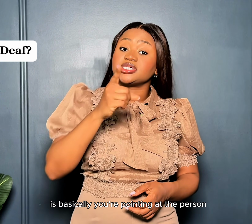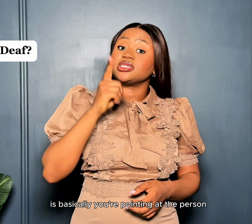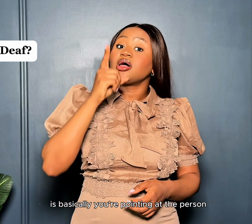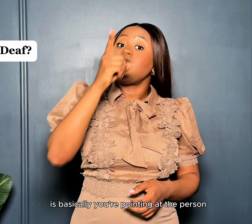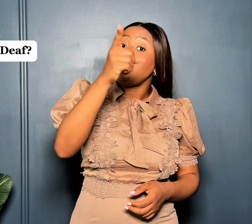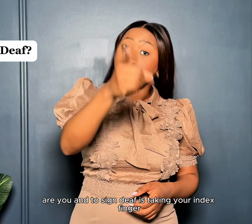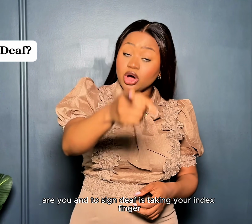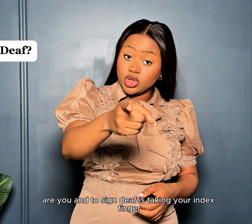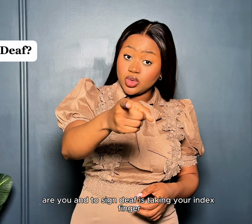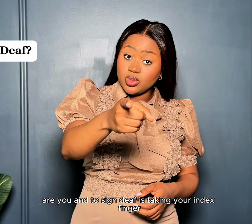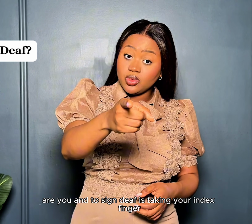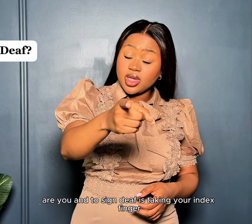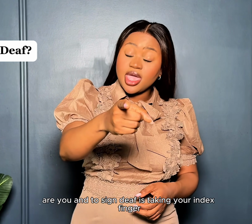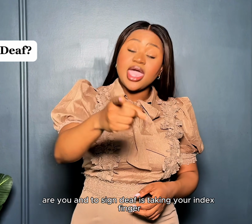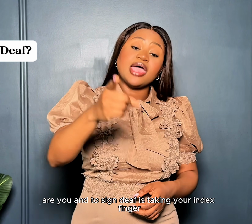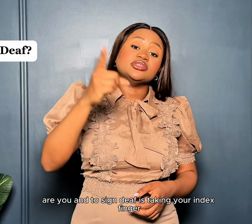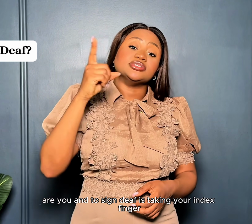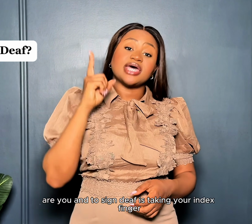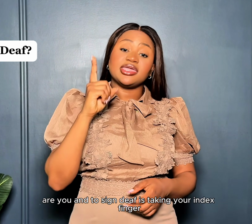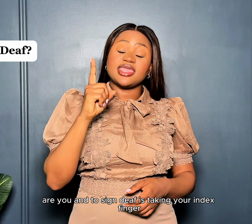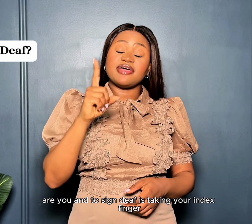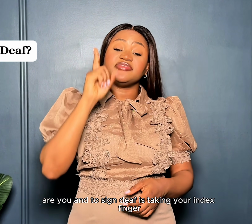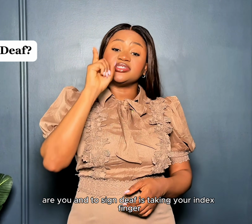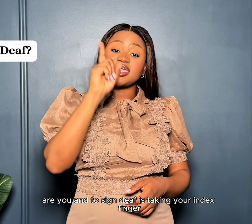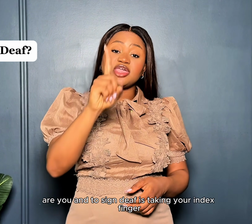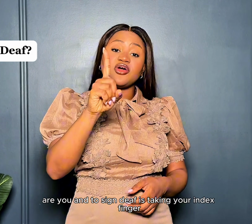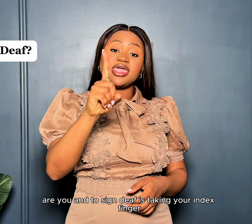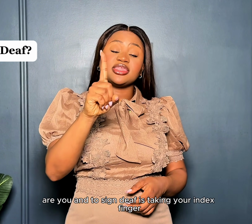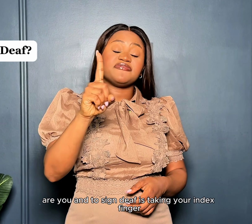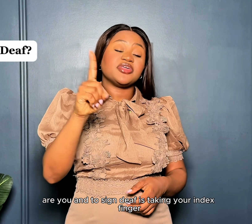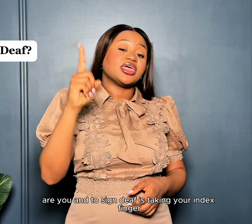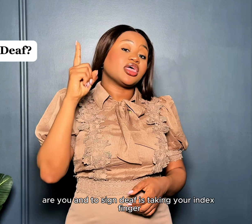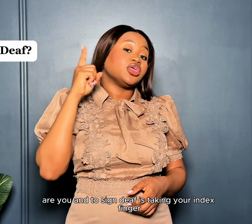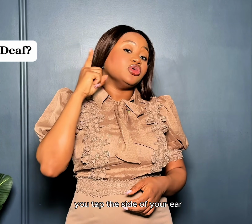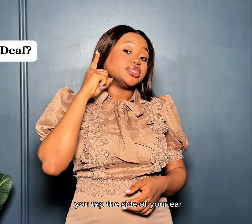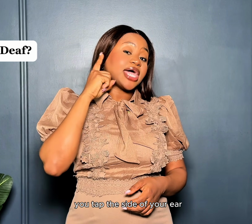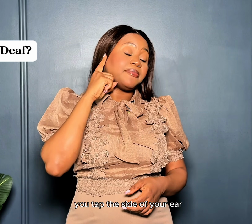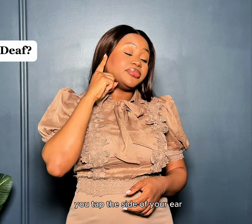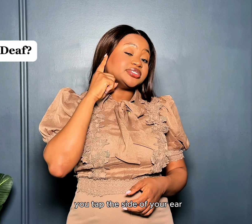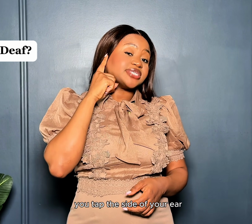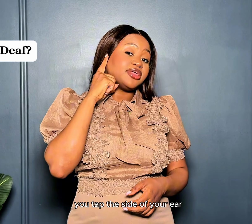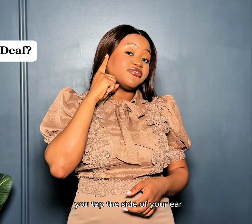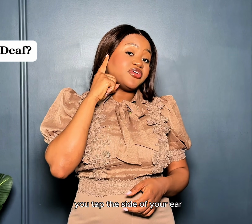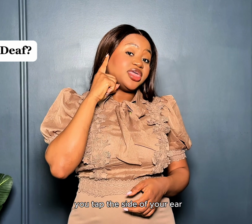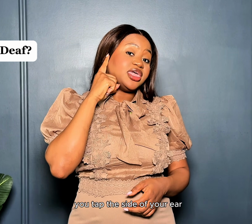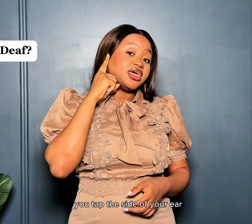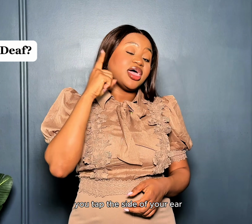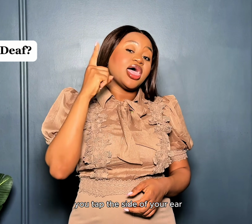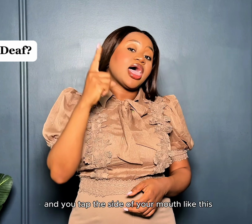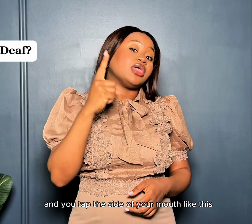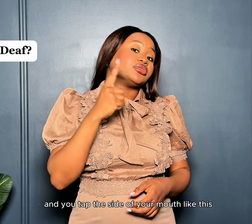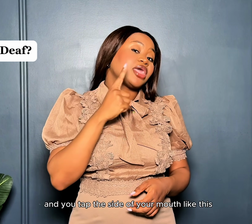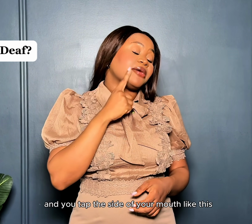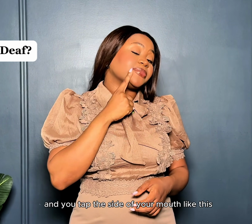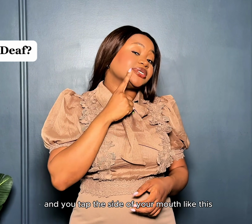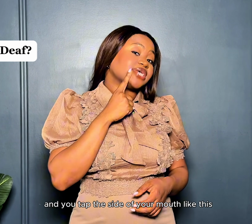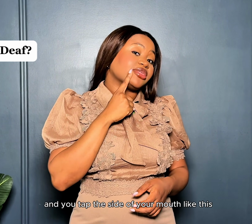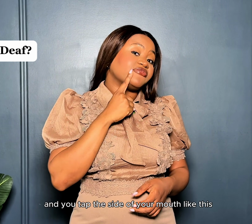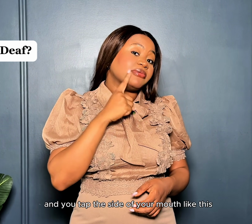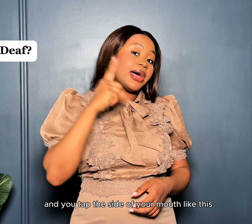person, are you? And to sign deaf is taking your index finger, you tap the side of your ear and you tap the side of your mouth